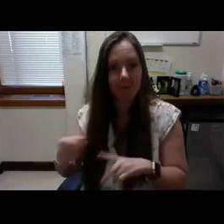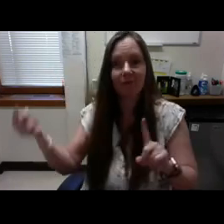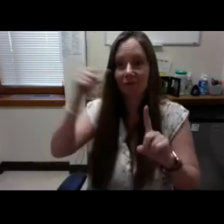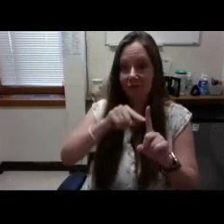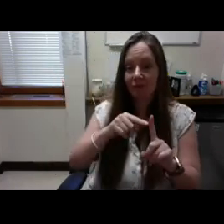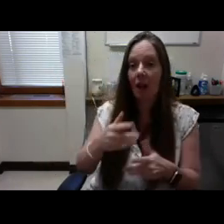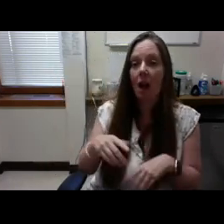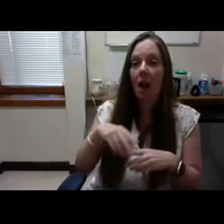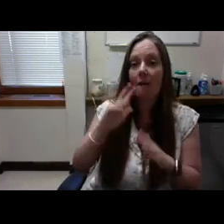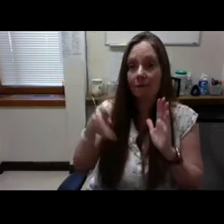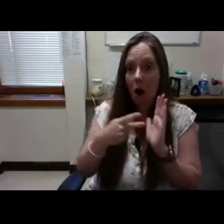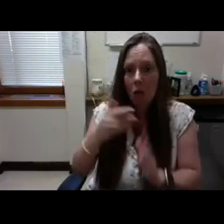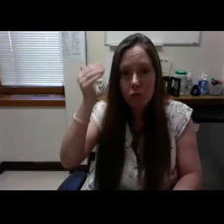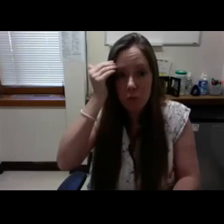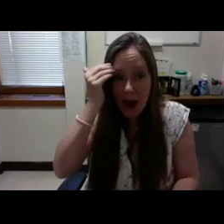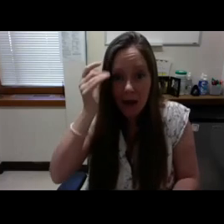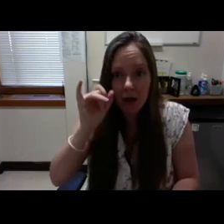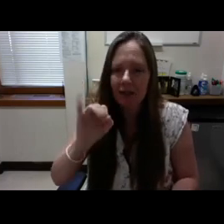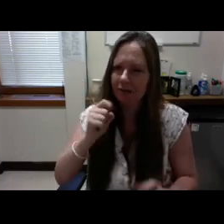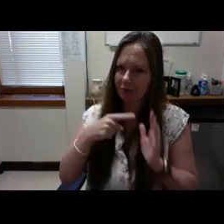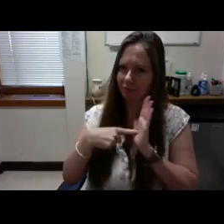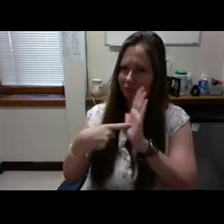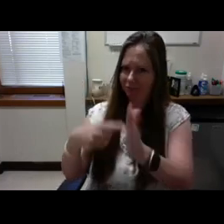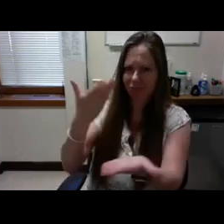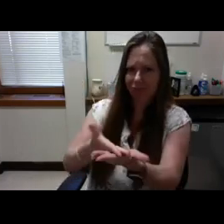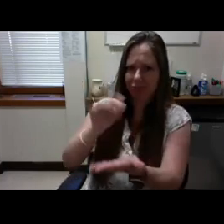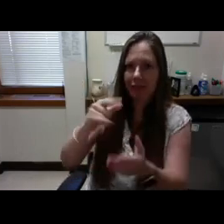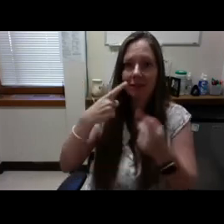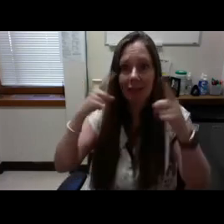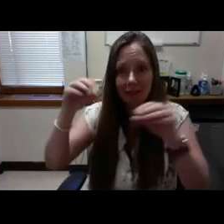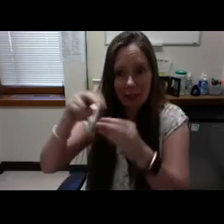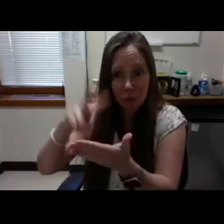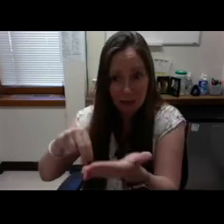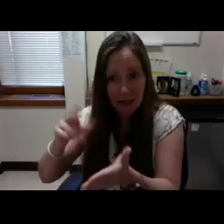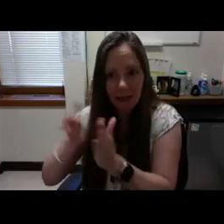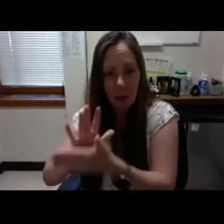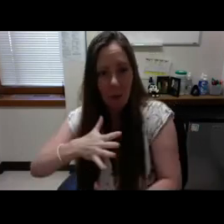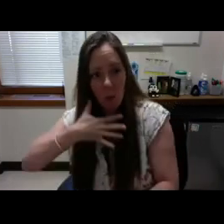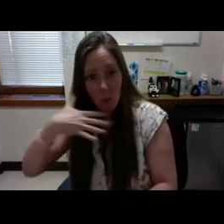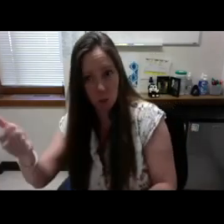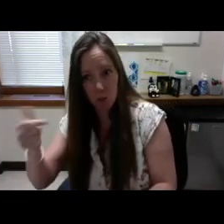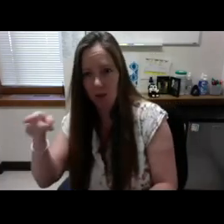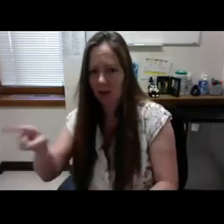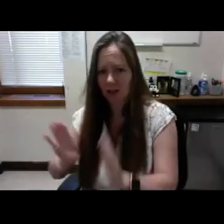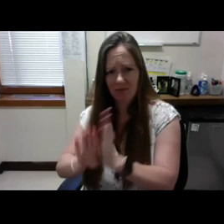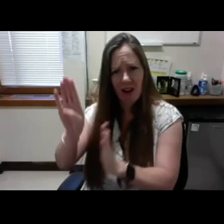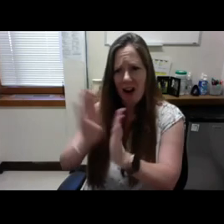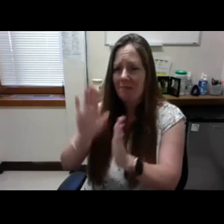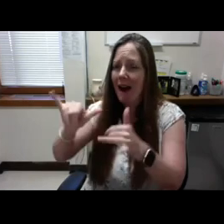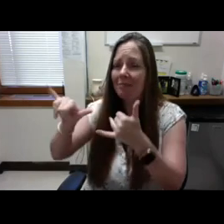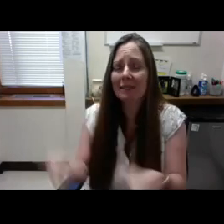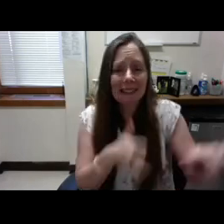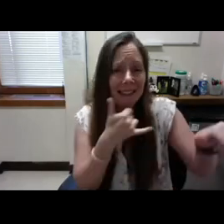increases that student's exposure to the word and increases their knowledge. And there's evidence that that increases